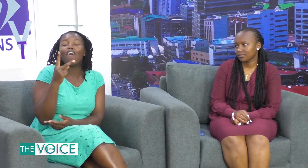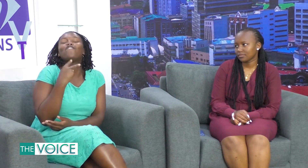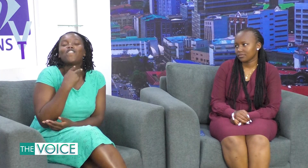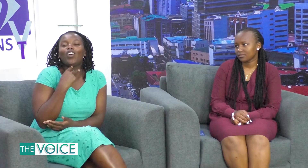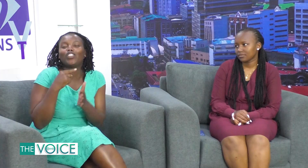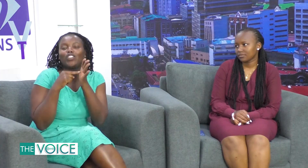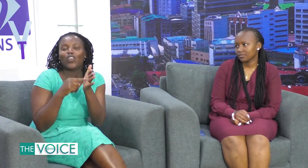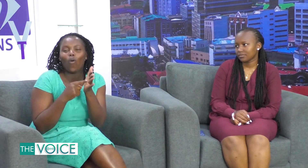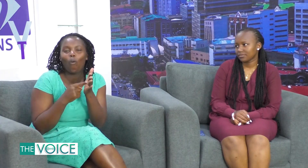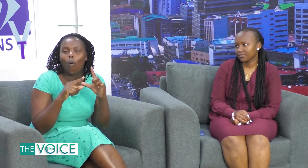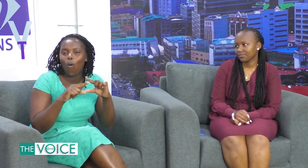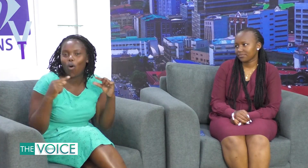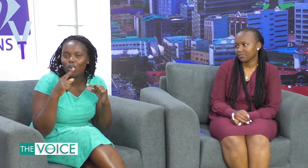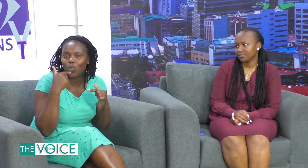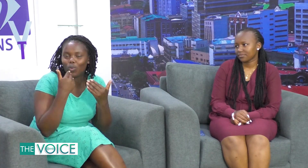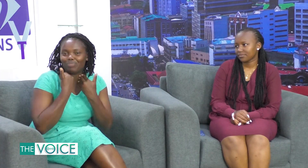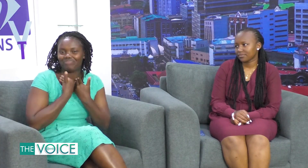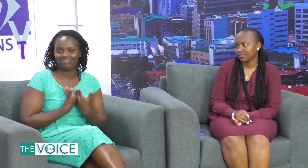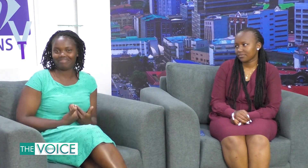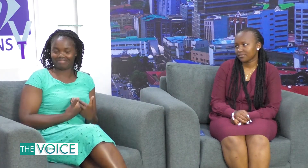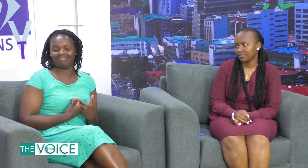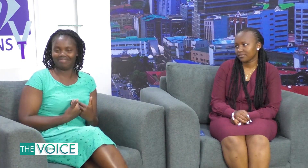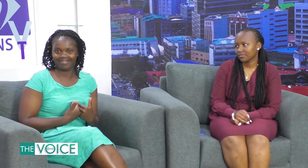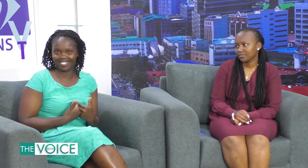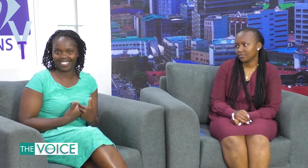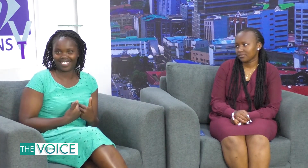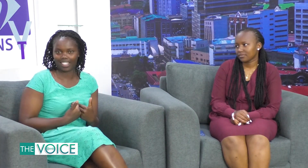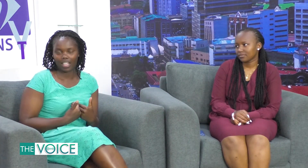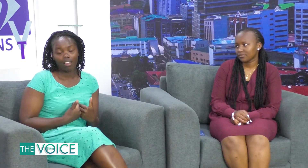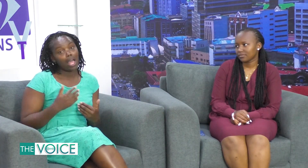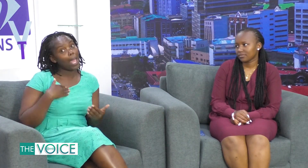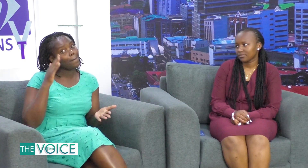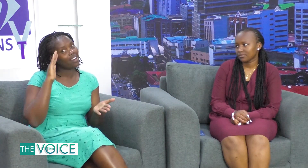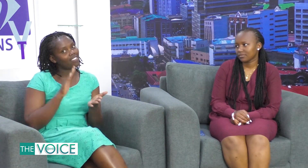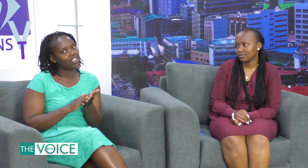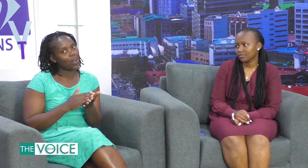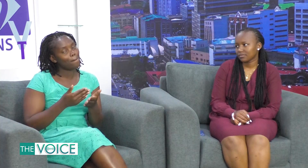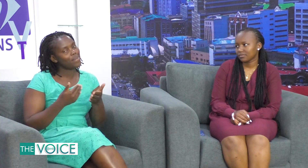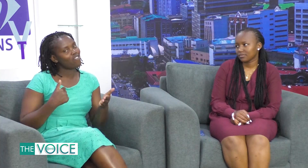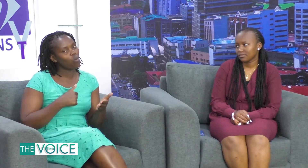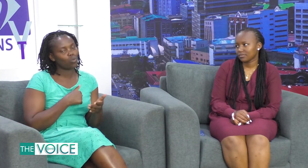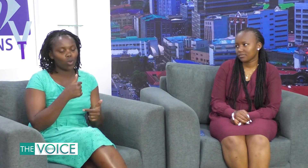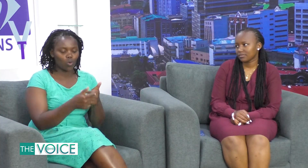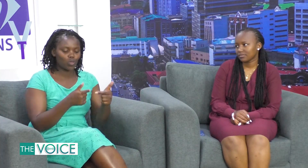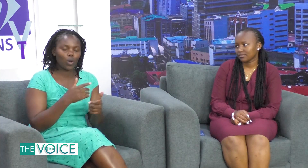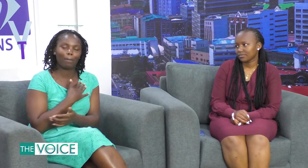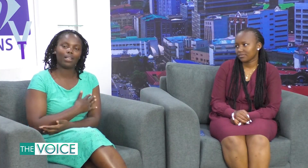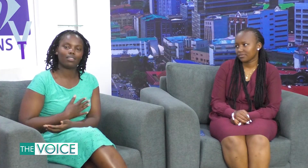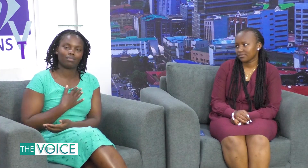you know, the voice show. I am the host and I believe before